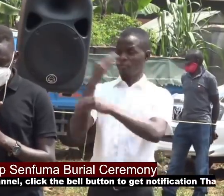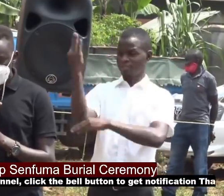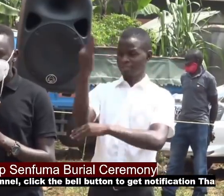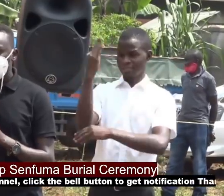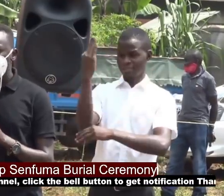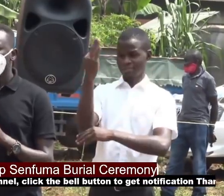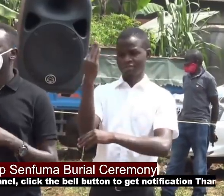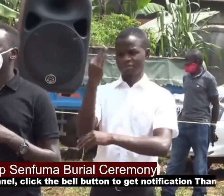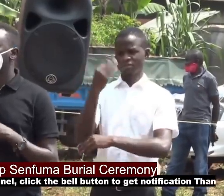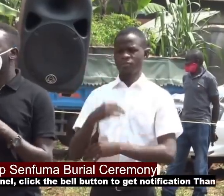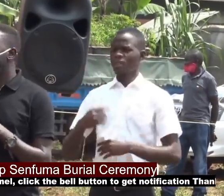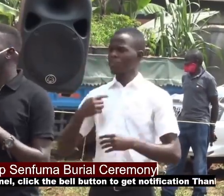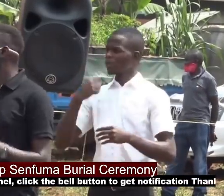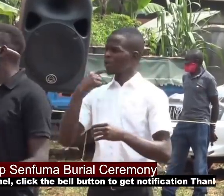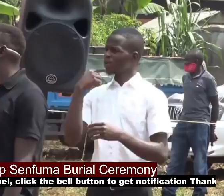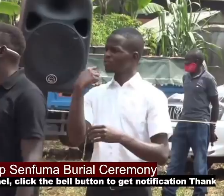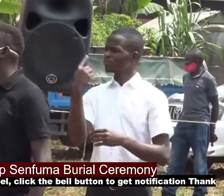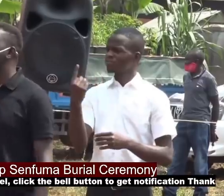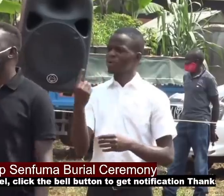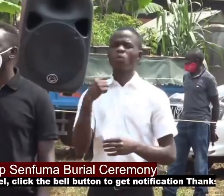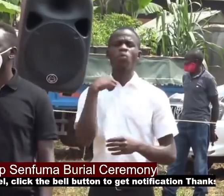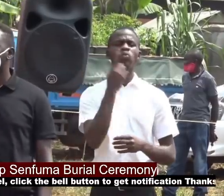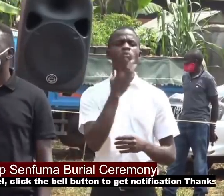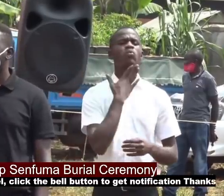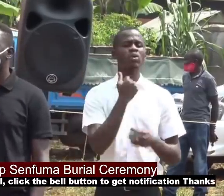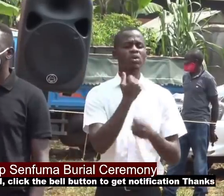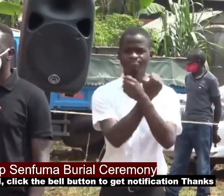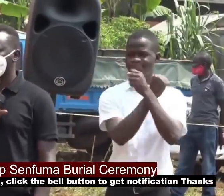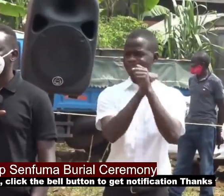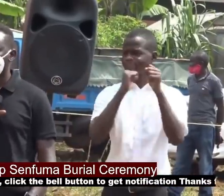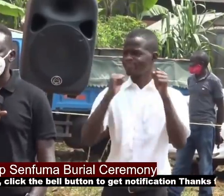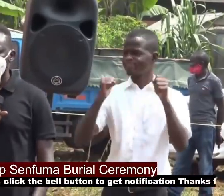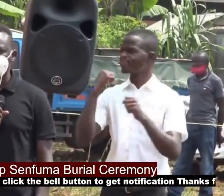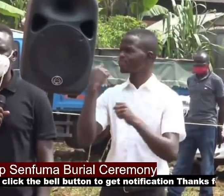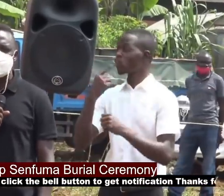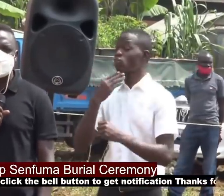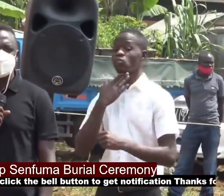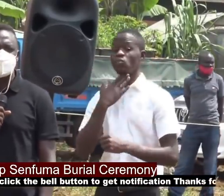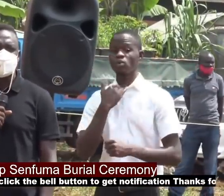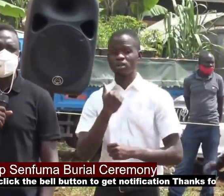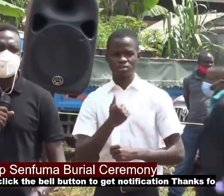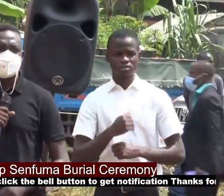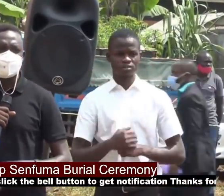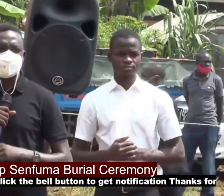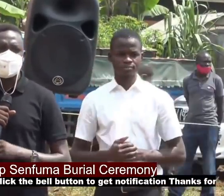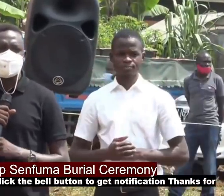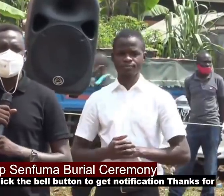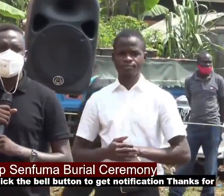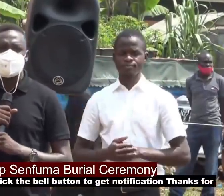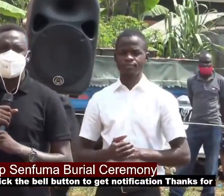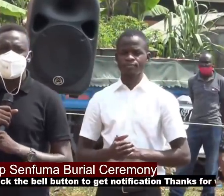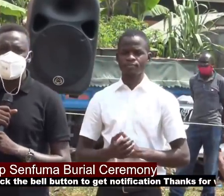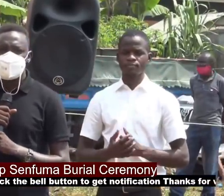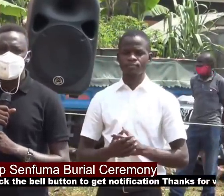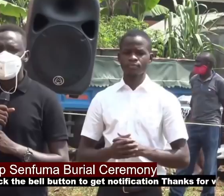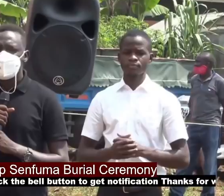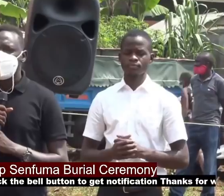preached. Nabuza ani ayagala okulokoka. And he asked, who wants to give his life to Christ?